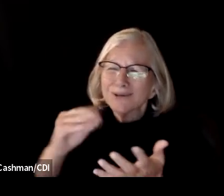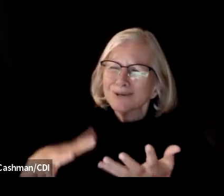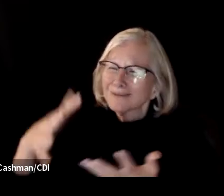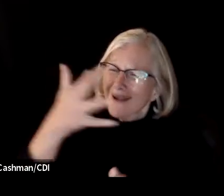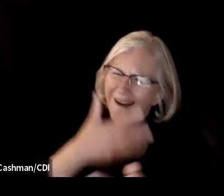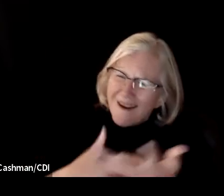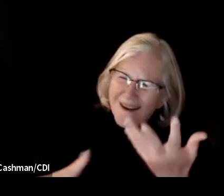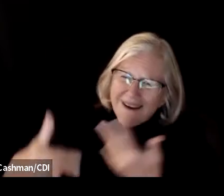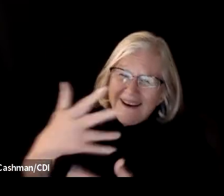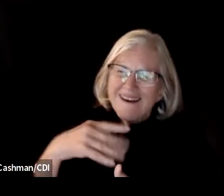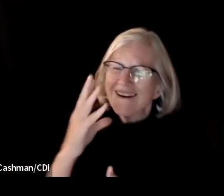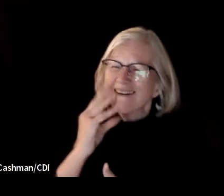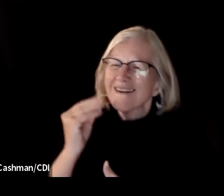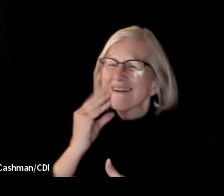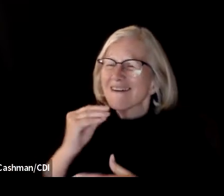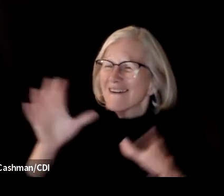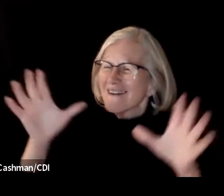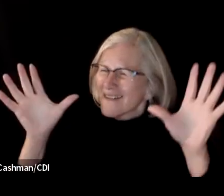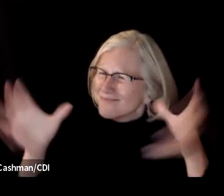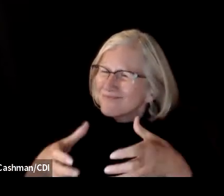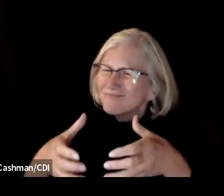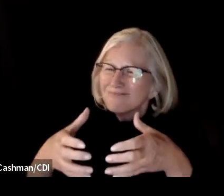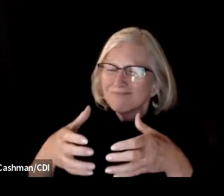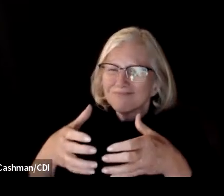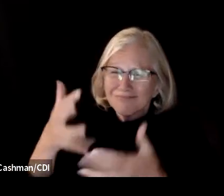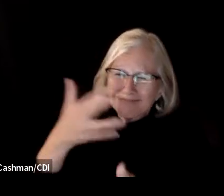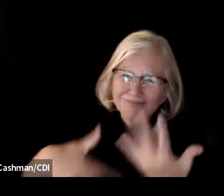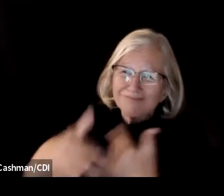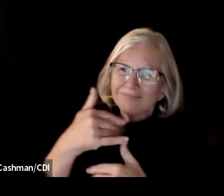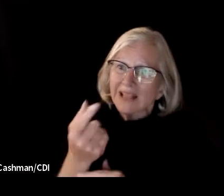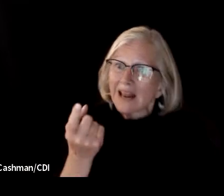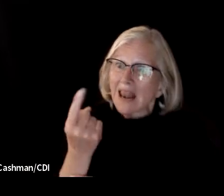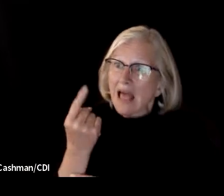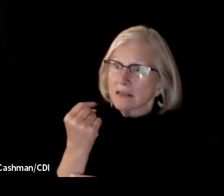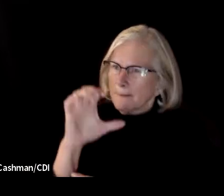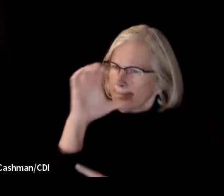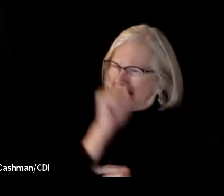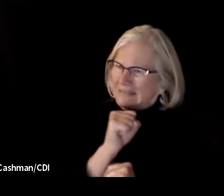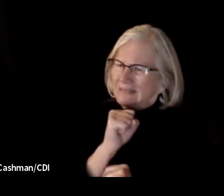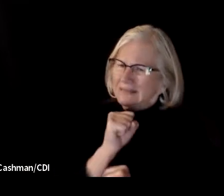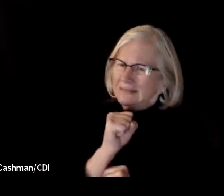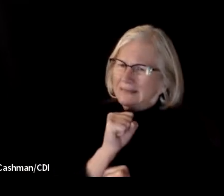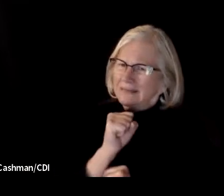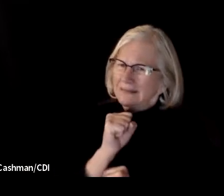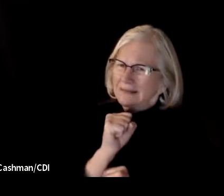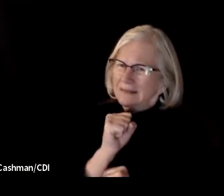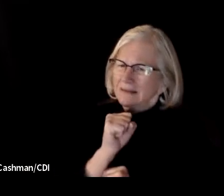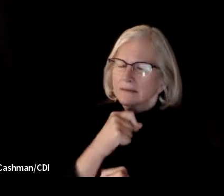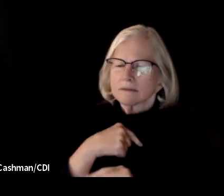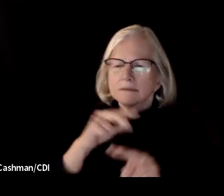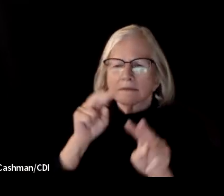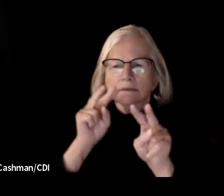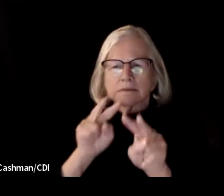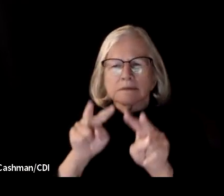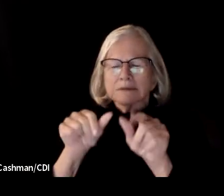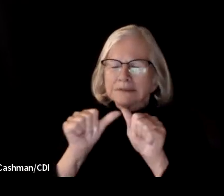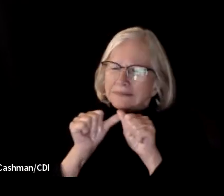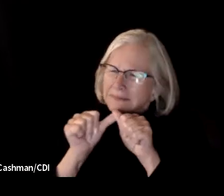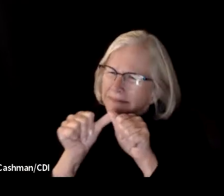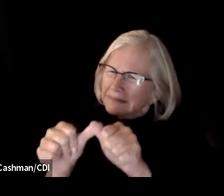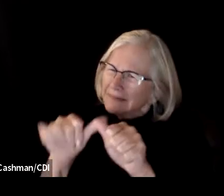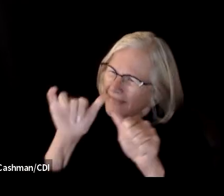this fall. I'm incredibly grateful to our families, our educators, our school staff, and our school leaders for continuing to prioritize the